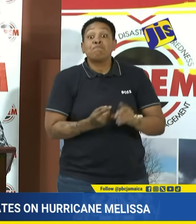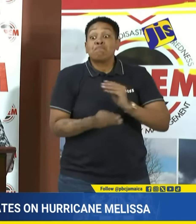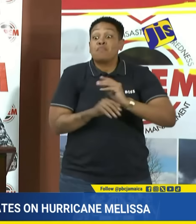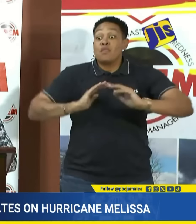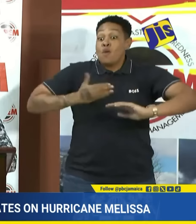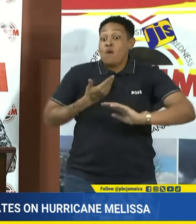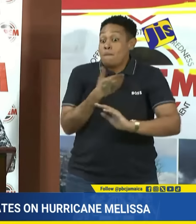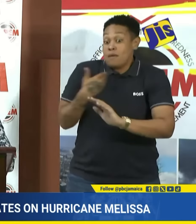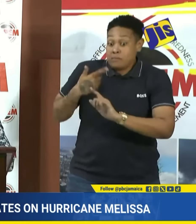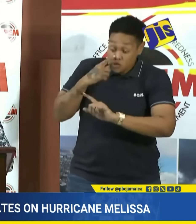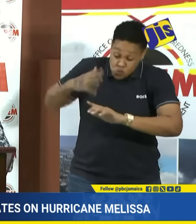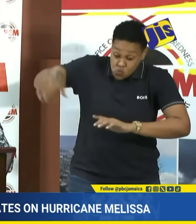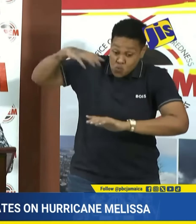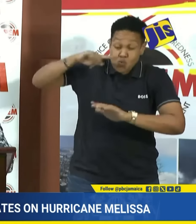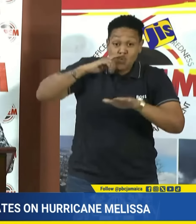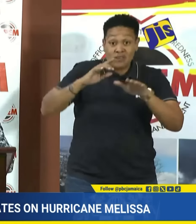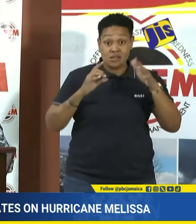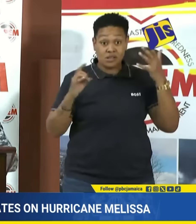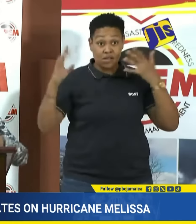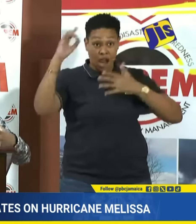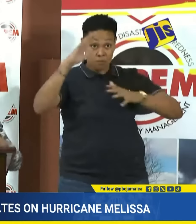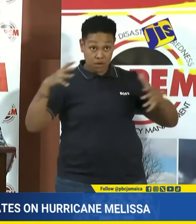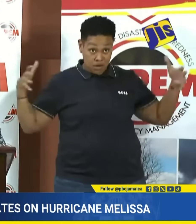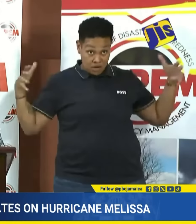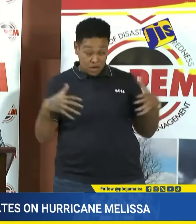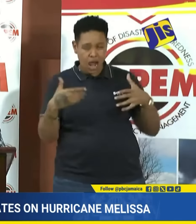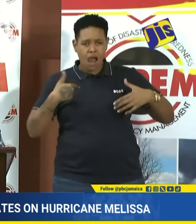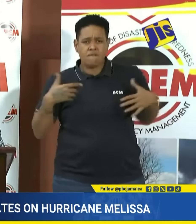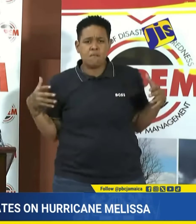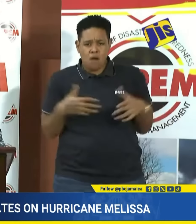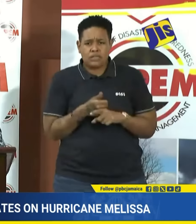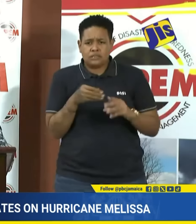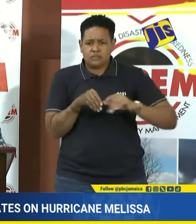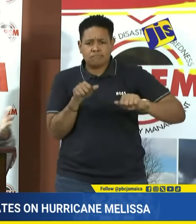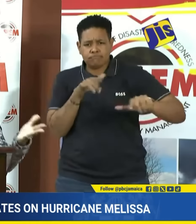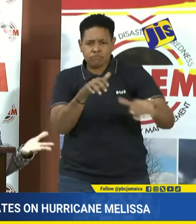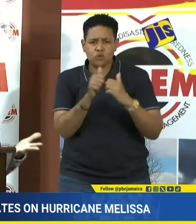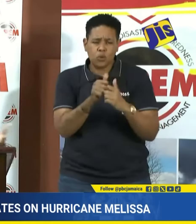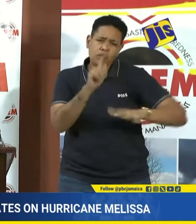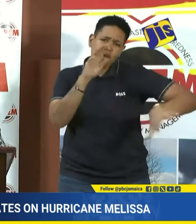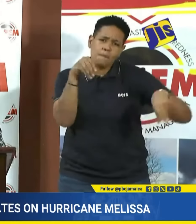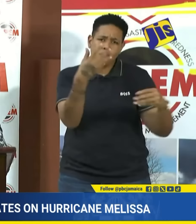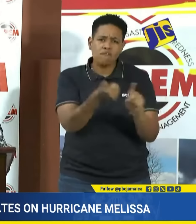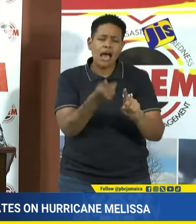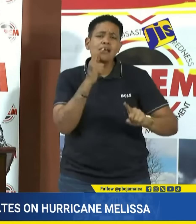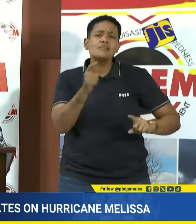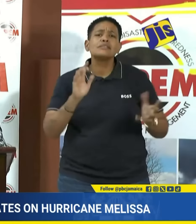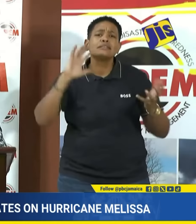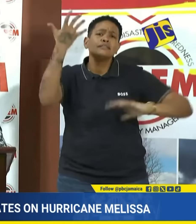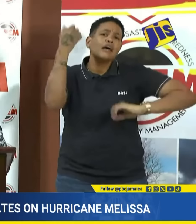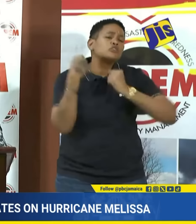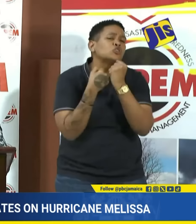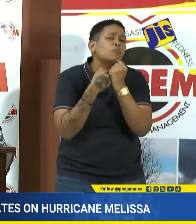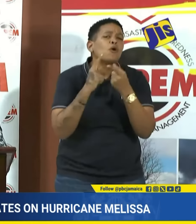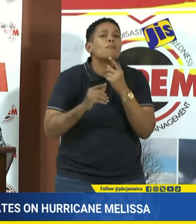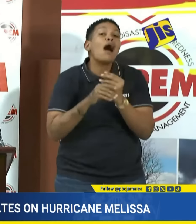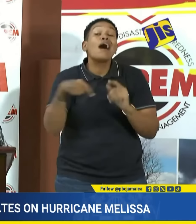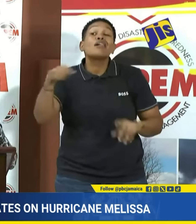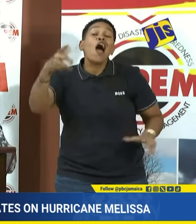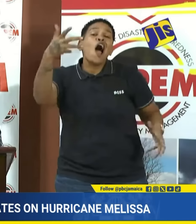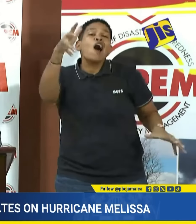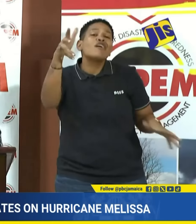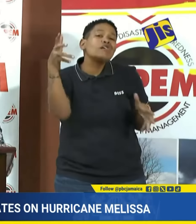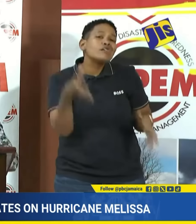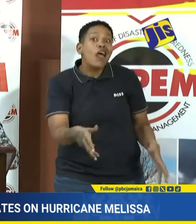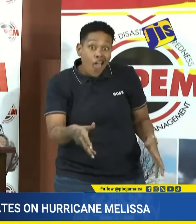our colleagues across the region, they have this body that comes together and provides disaster assistance. And they're